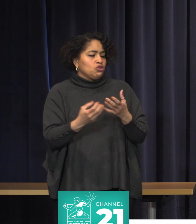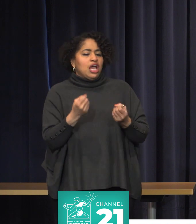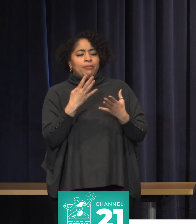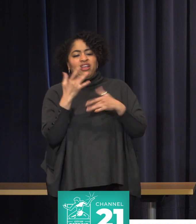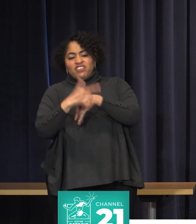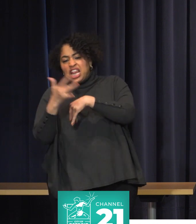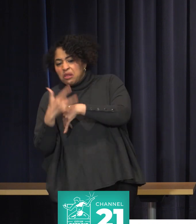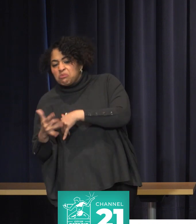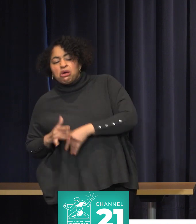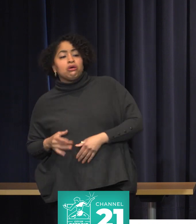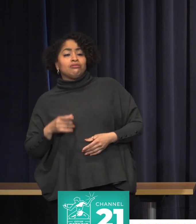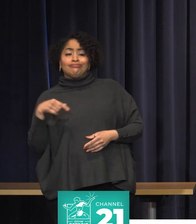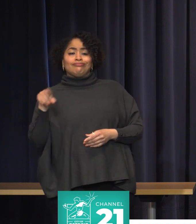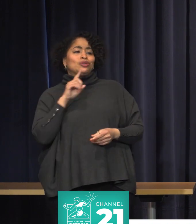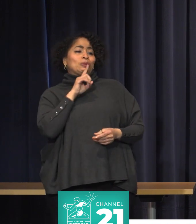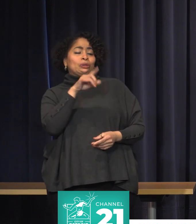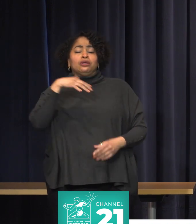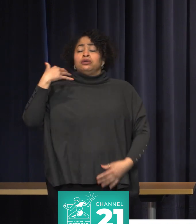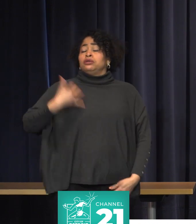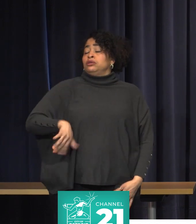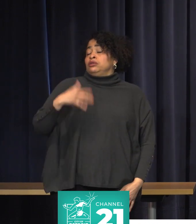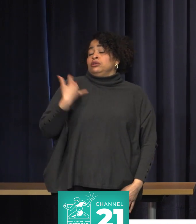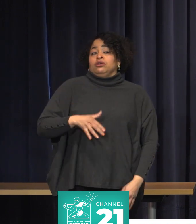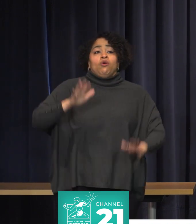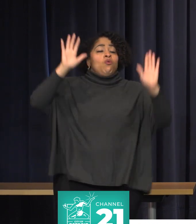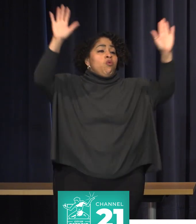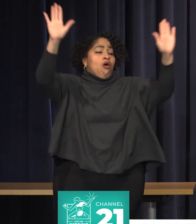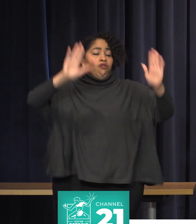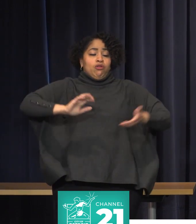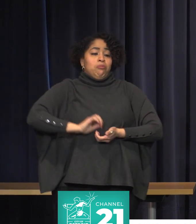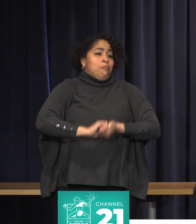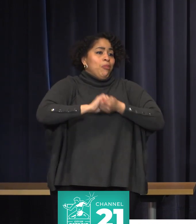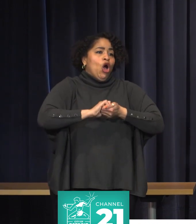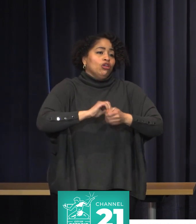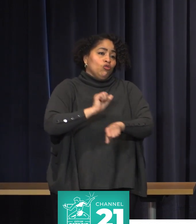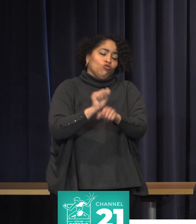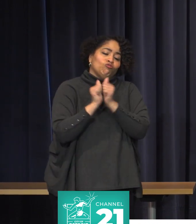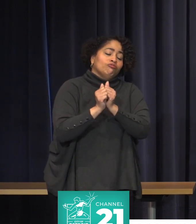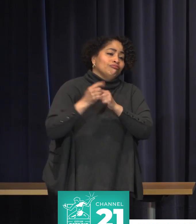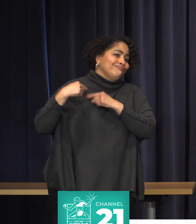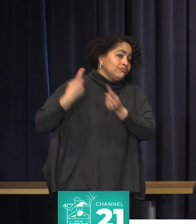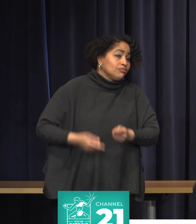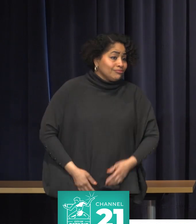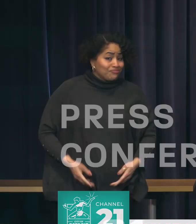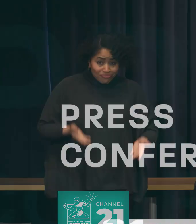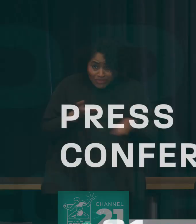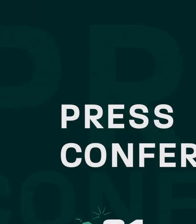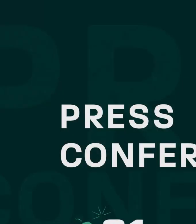have. Quicken has just been a phenomenal partner. All right, thank you all very much.